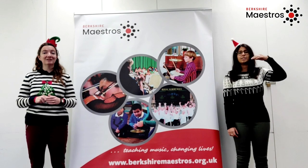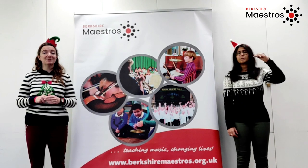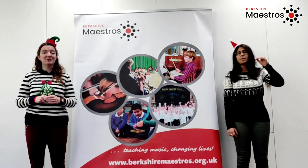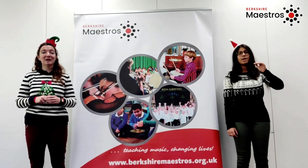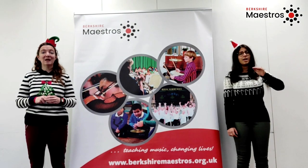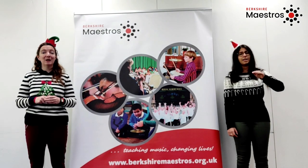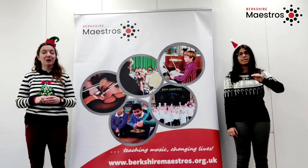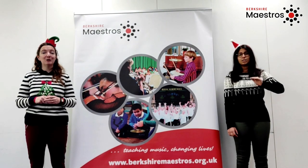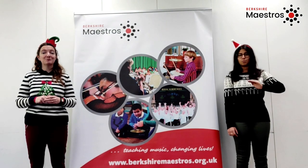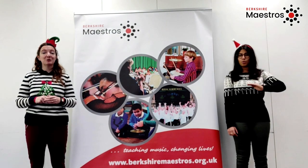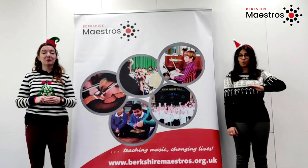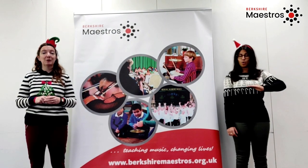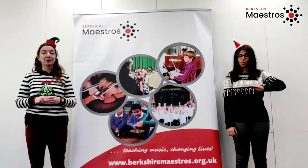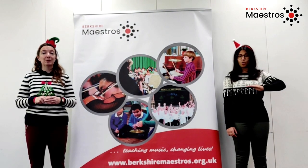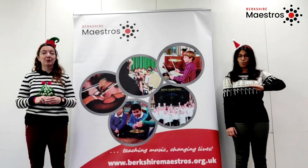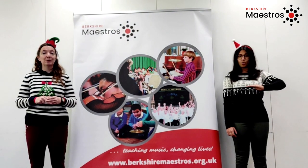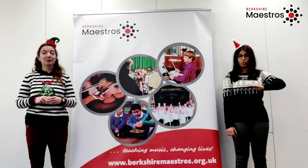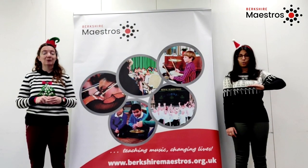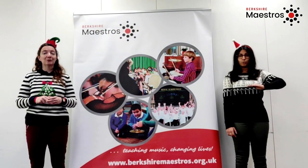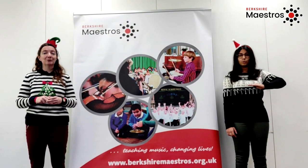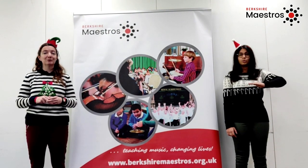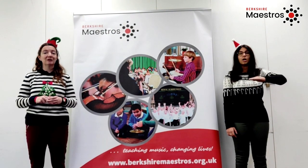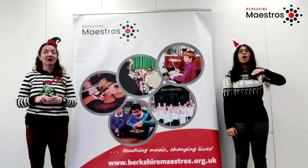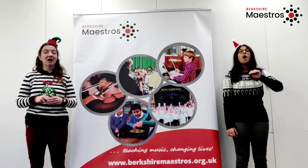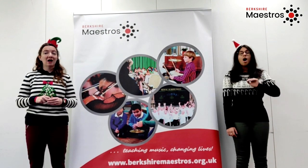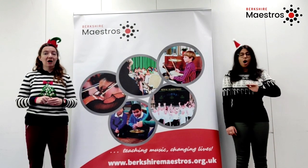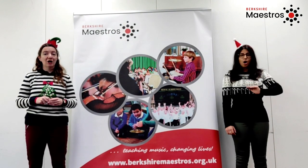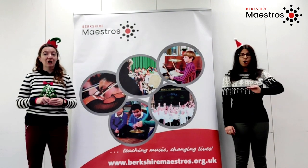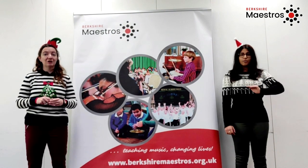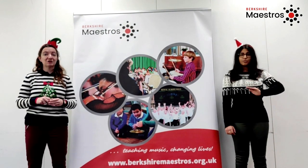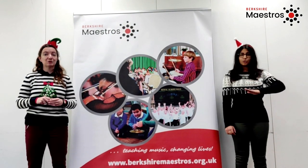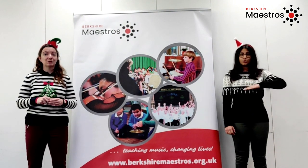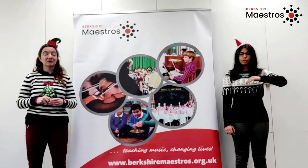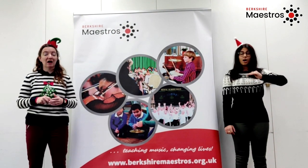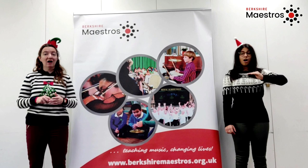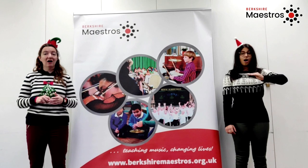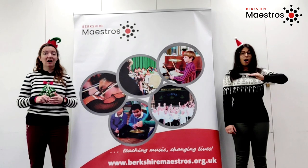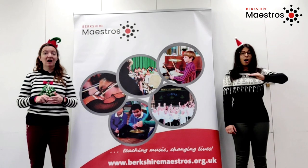wind made moan, earth stood